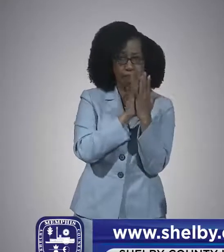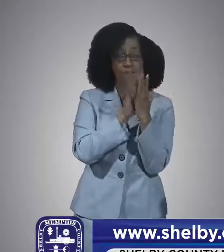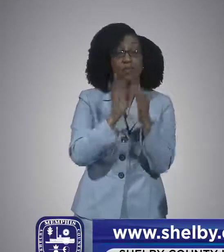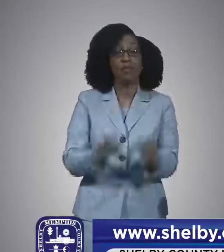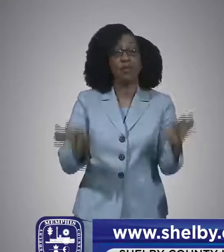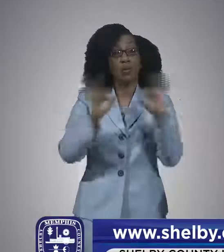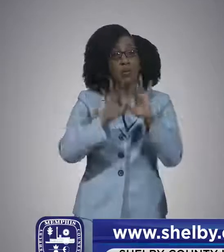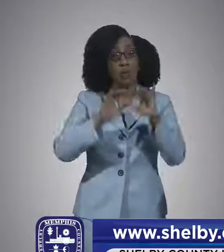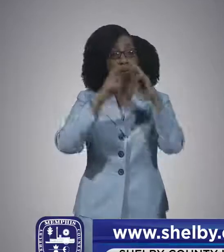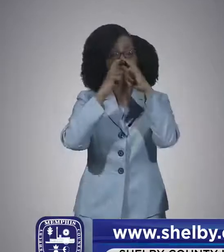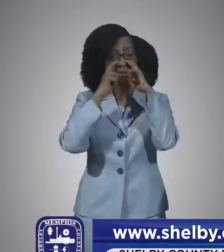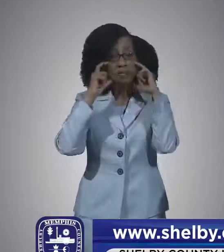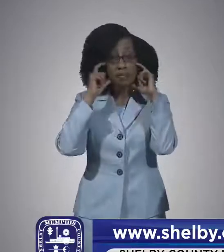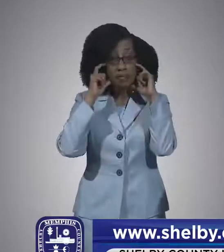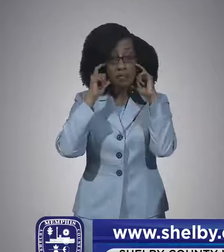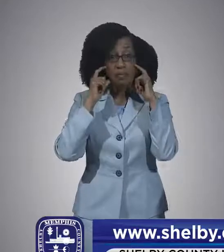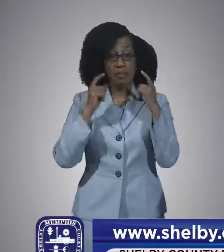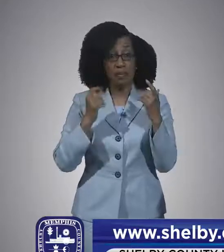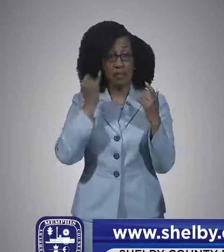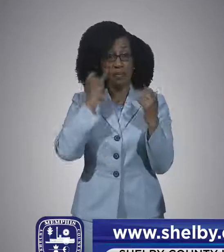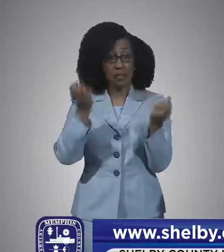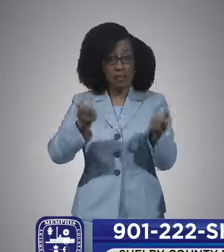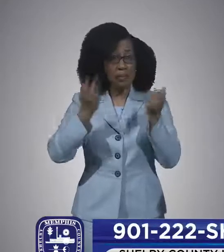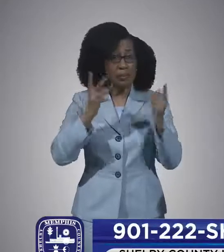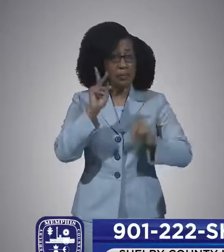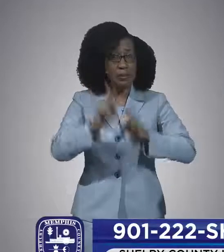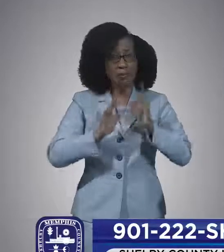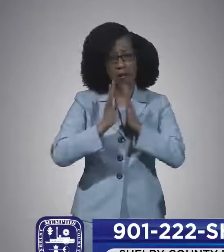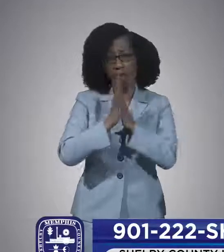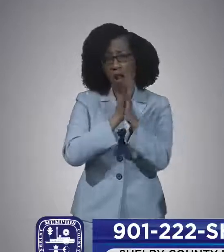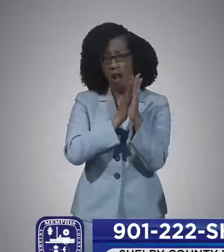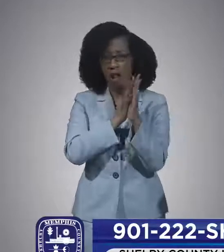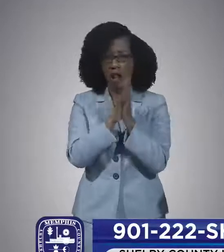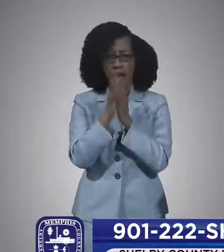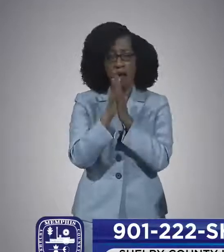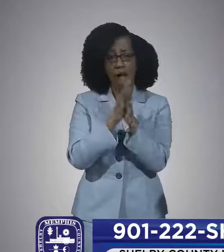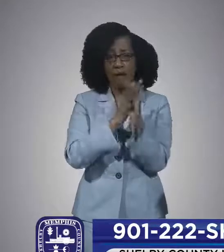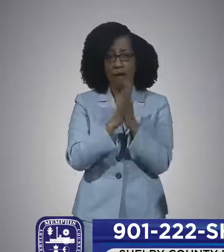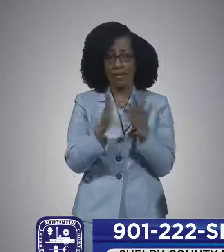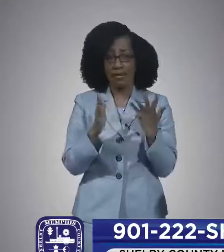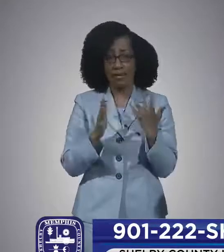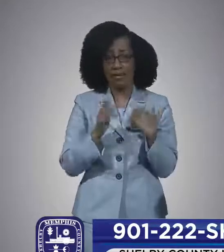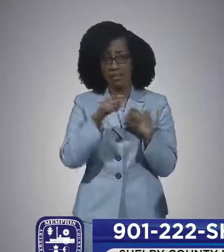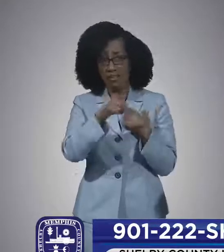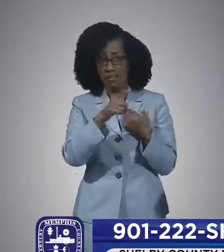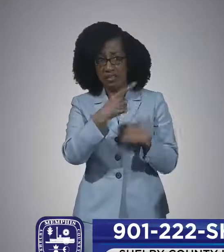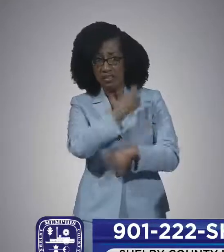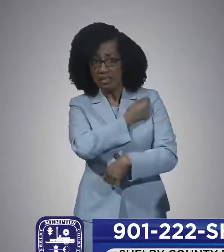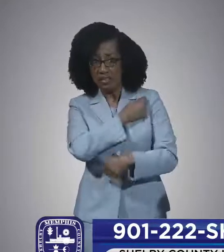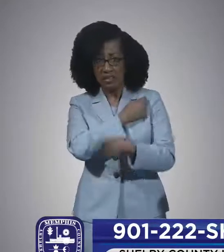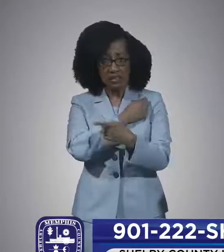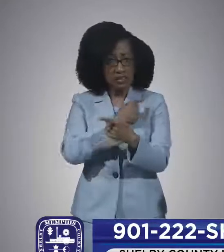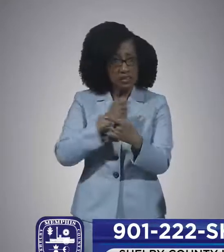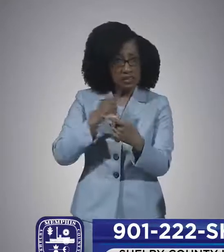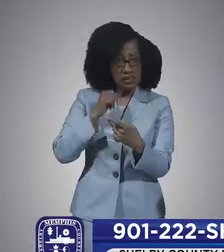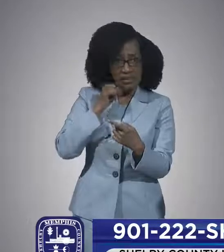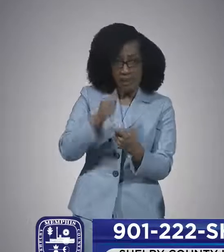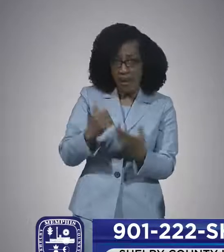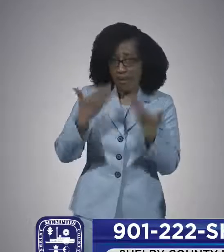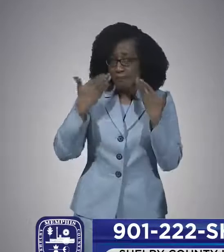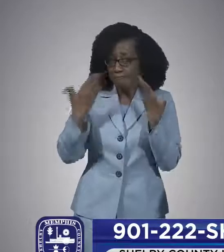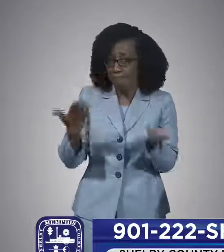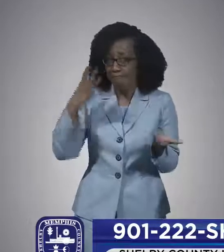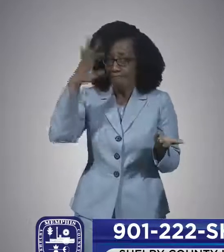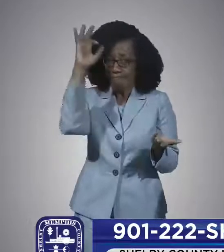where we know we may be in crowded spaces where people's vaccination status is unknown to us. Remember